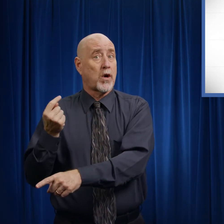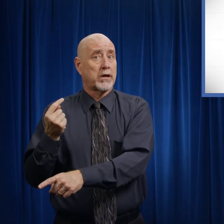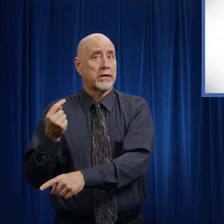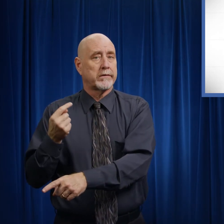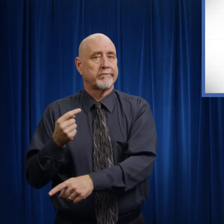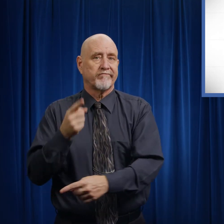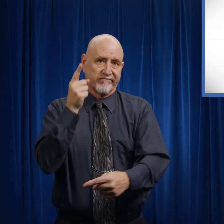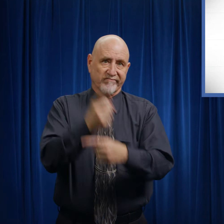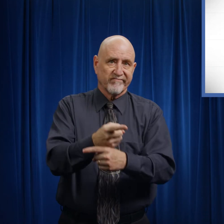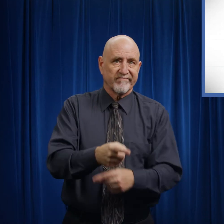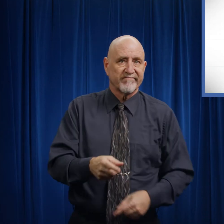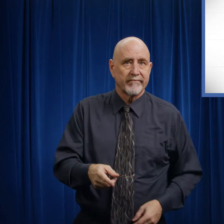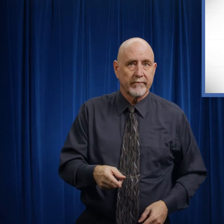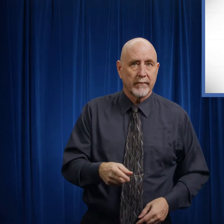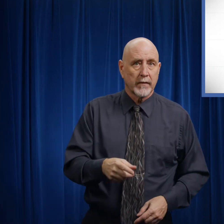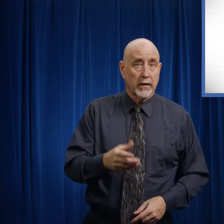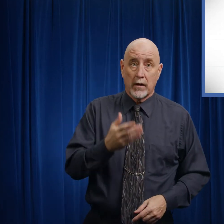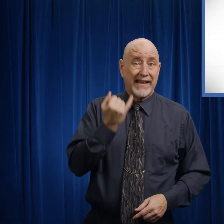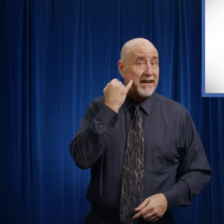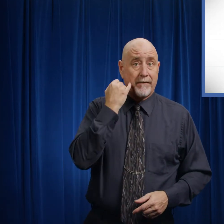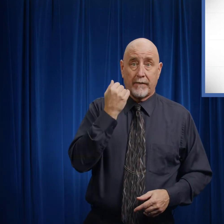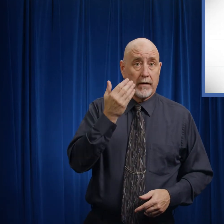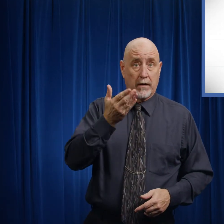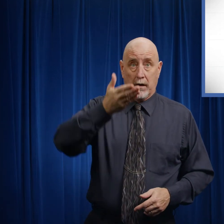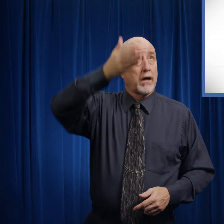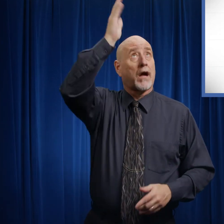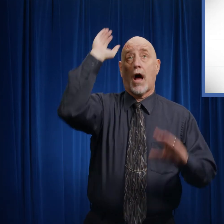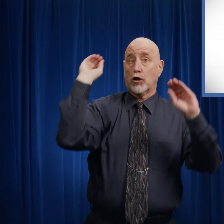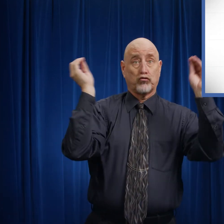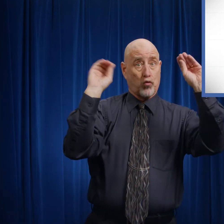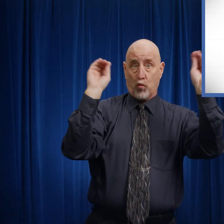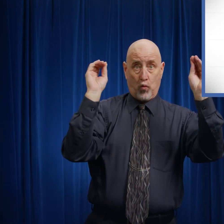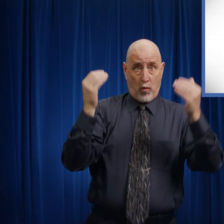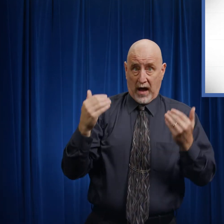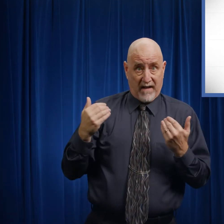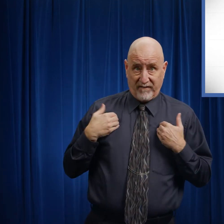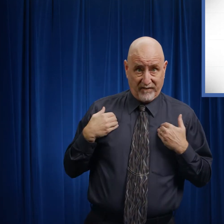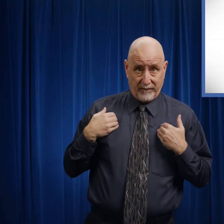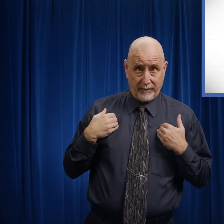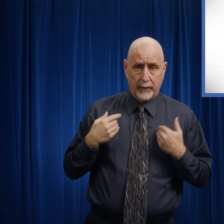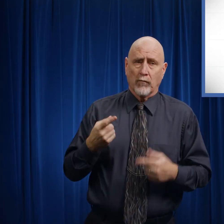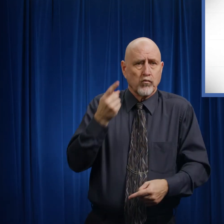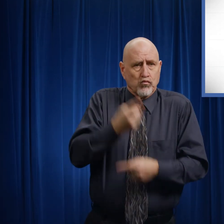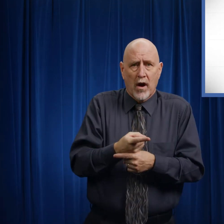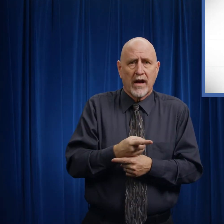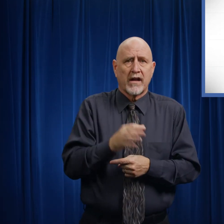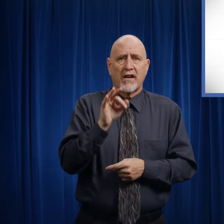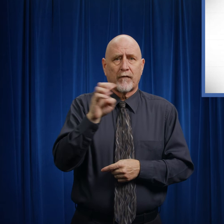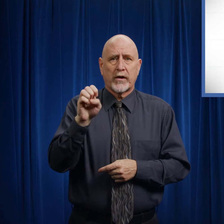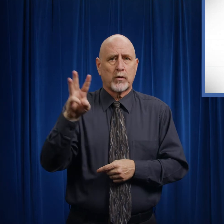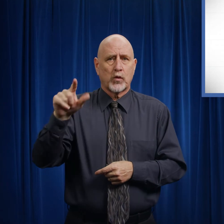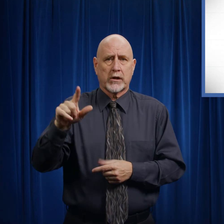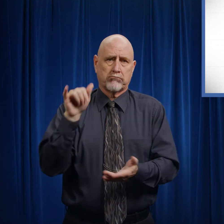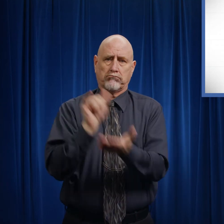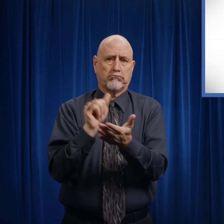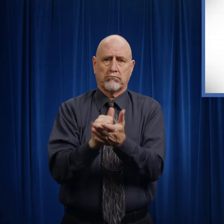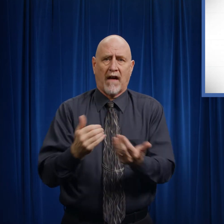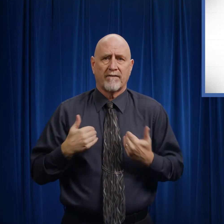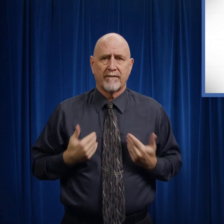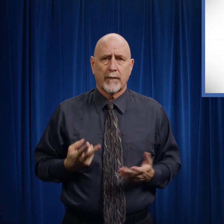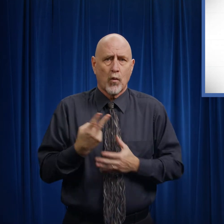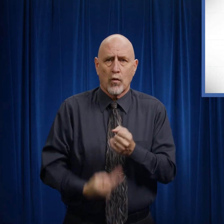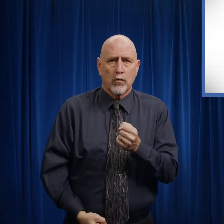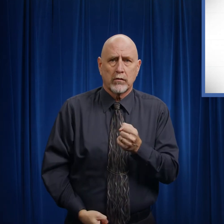admitting is, hey, you're right. If there is no God, then free will